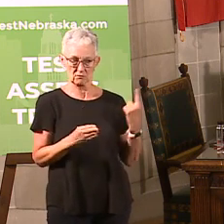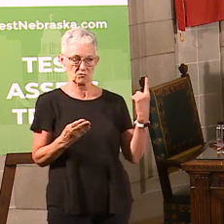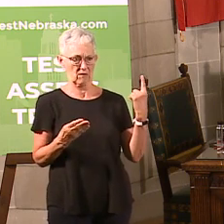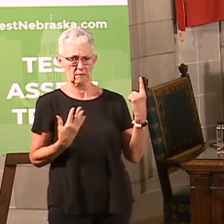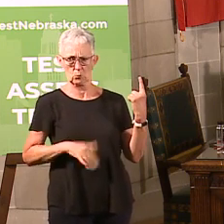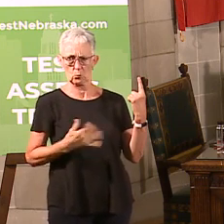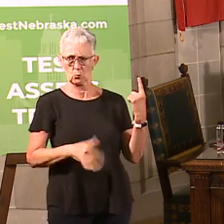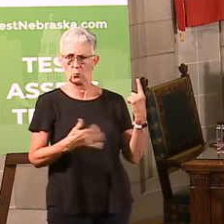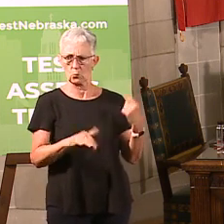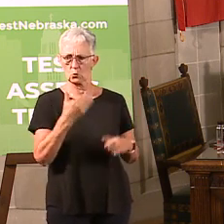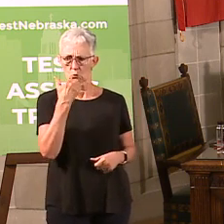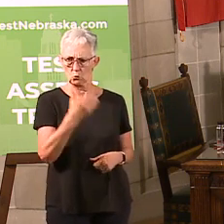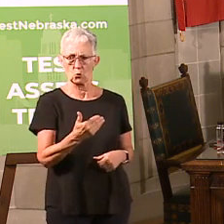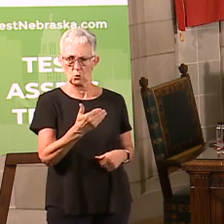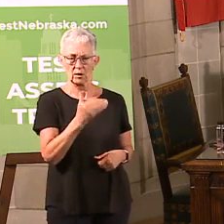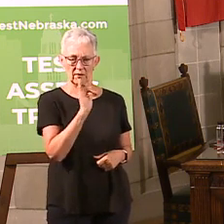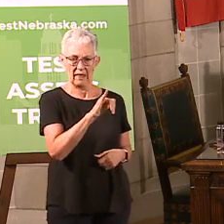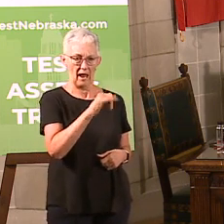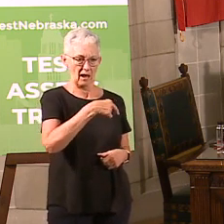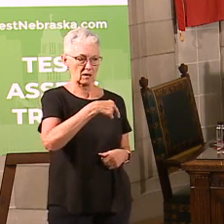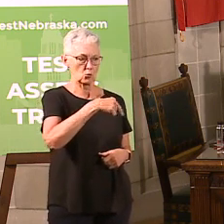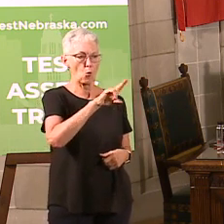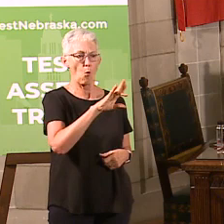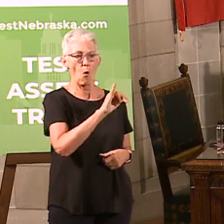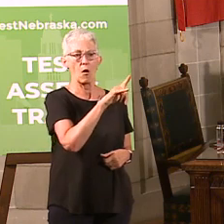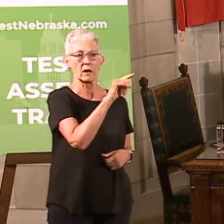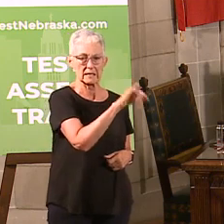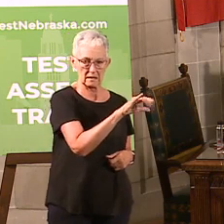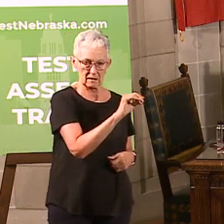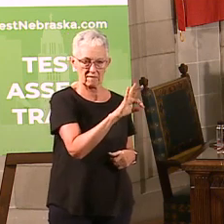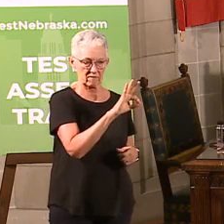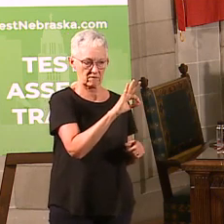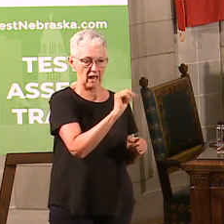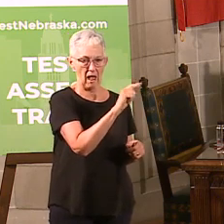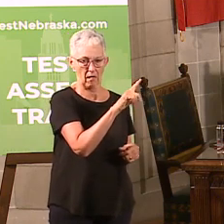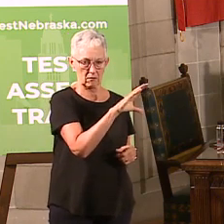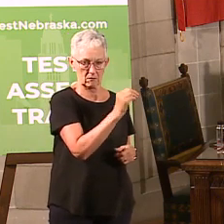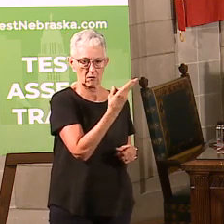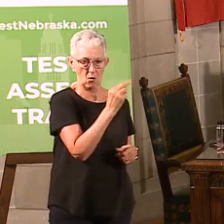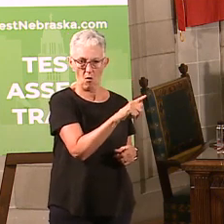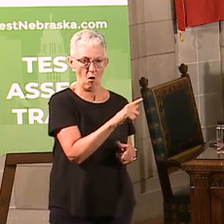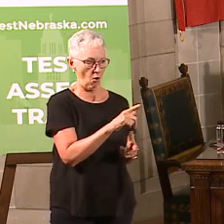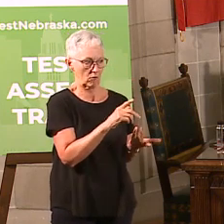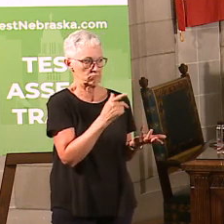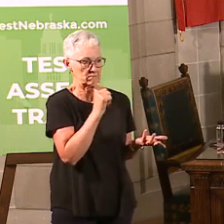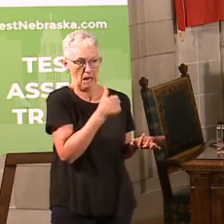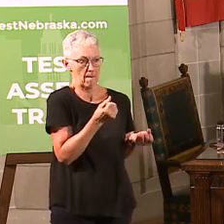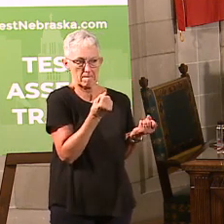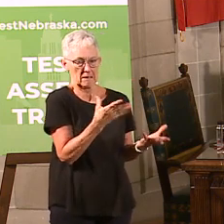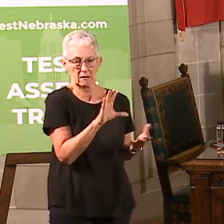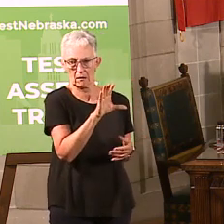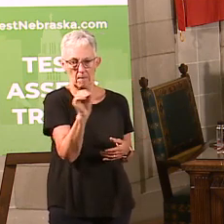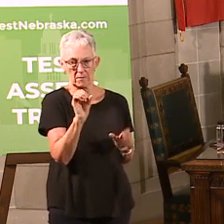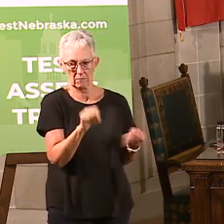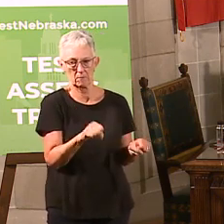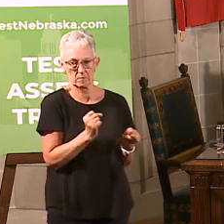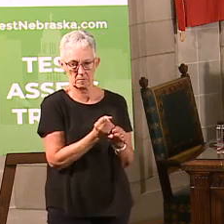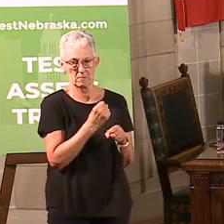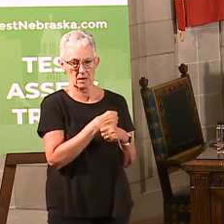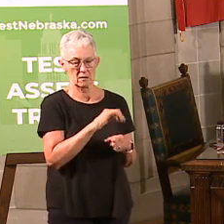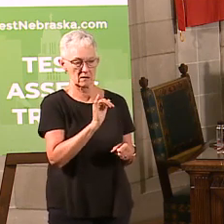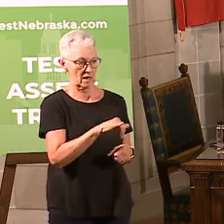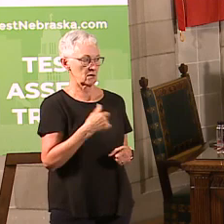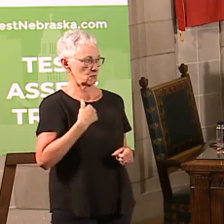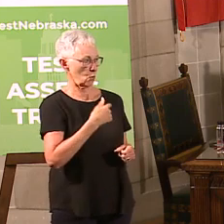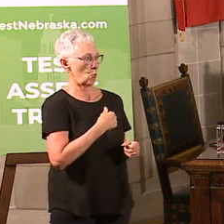hand sanitizer in the state. So thank you, Governor, for your support, and we're very proud to work with the state. Our employees are very excited about it, and we'll